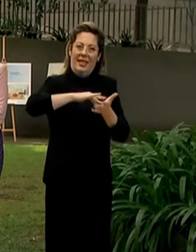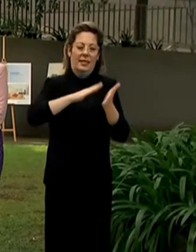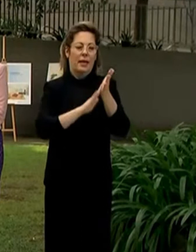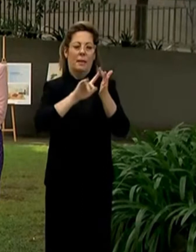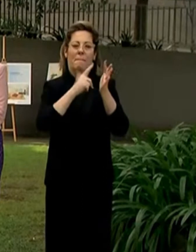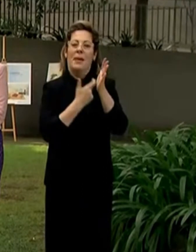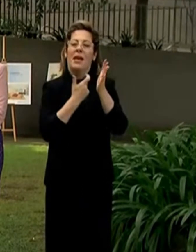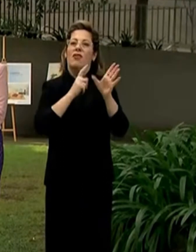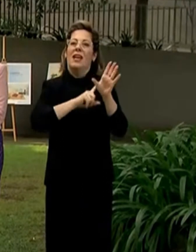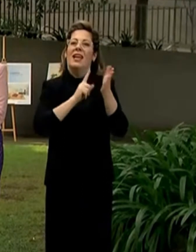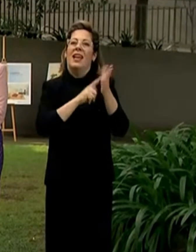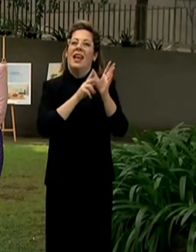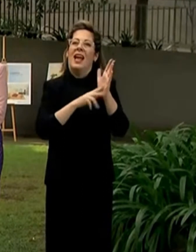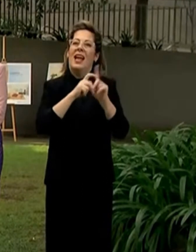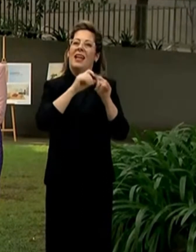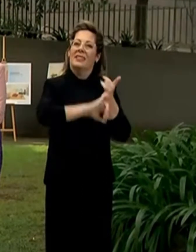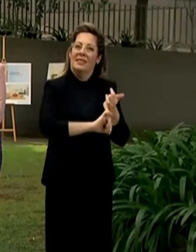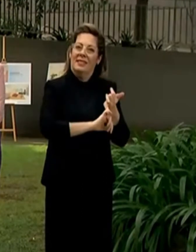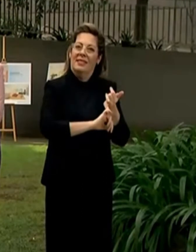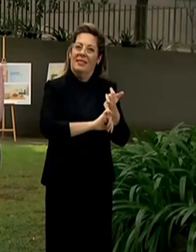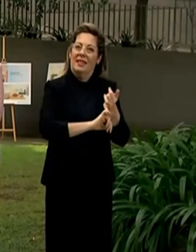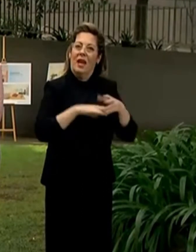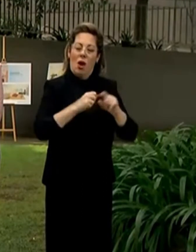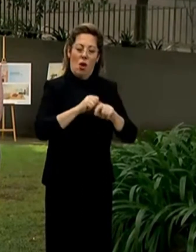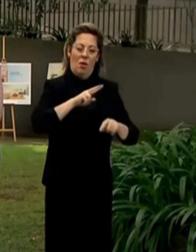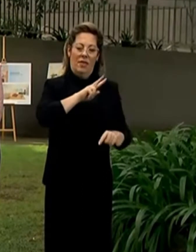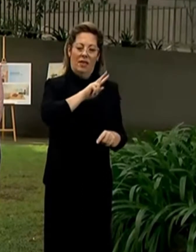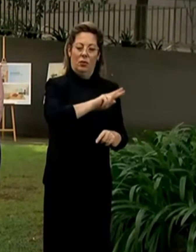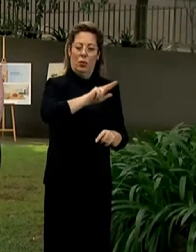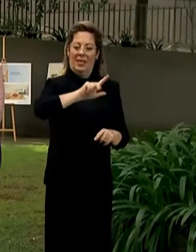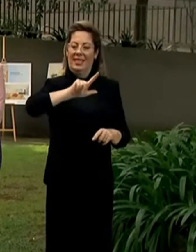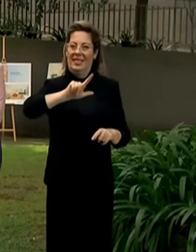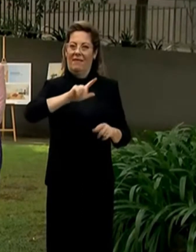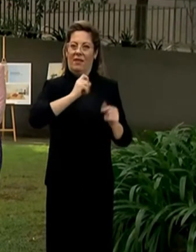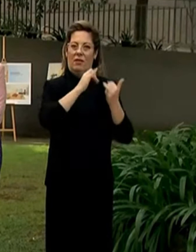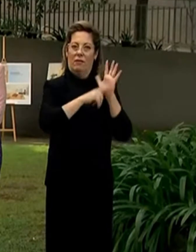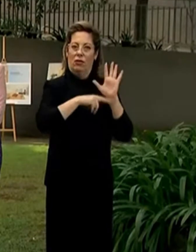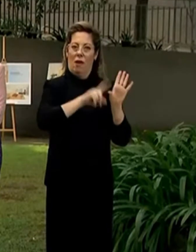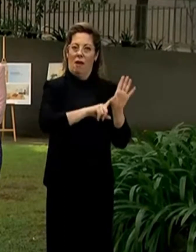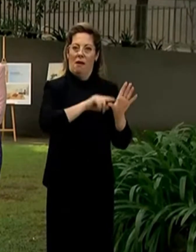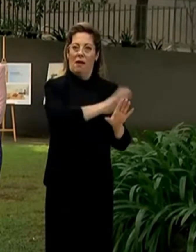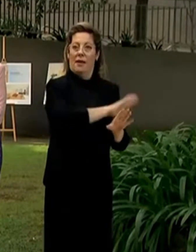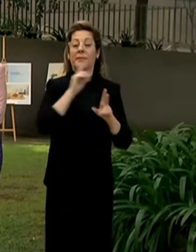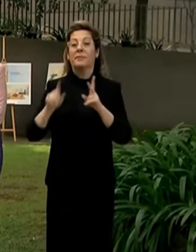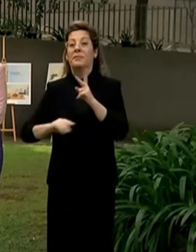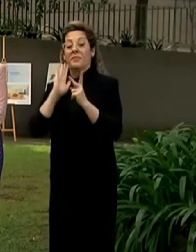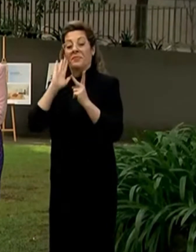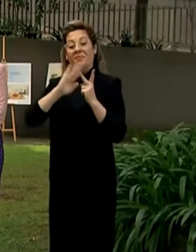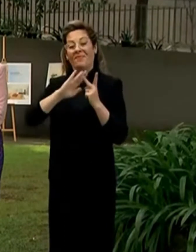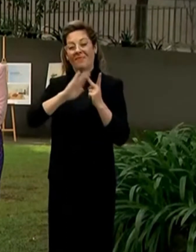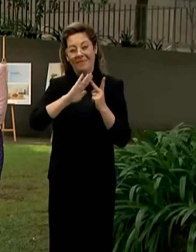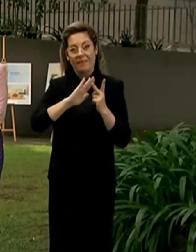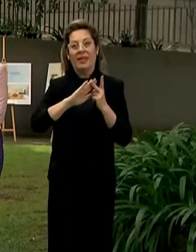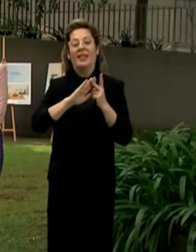29th of July. And a second case has been reported this morning in another staff member at